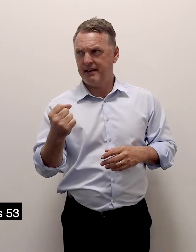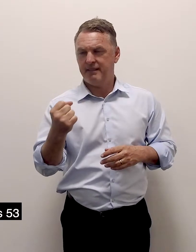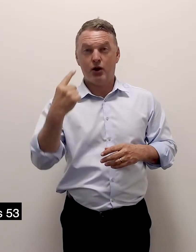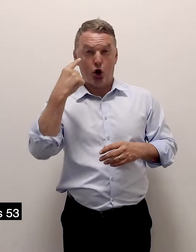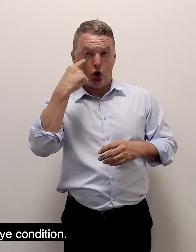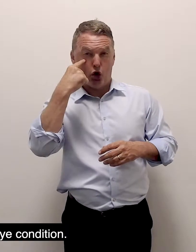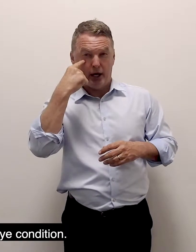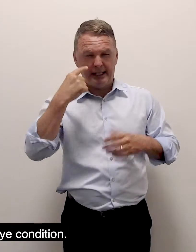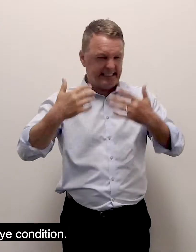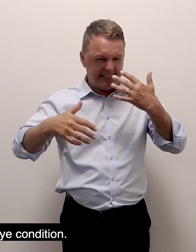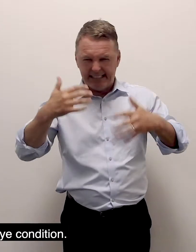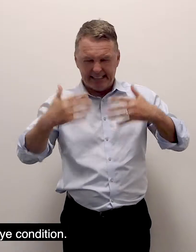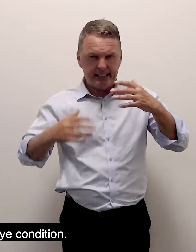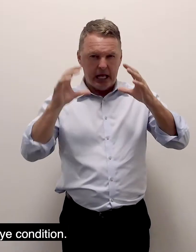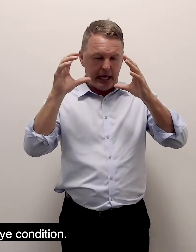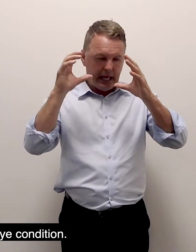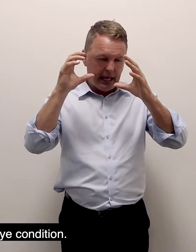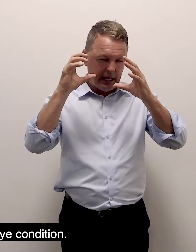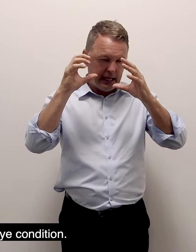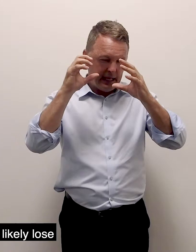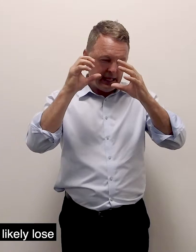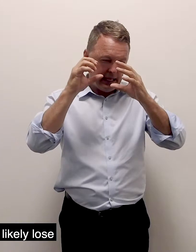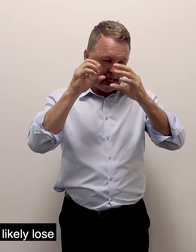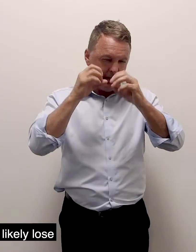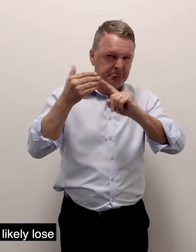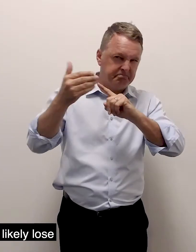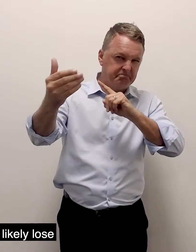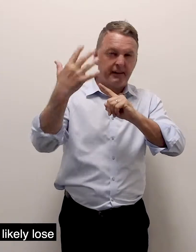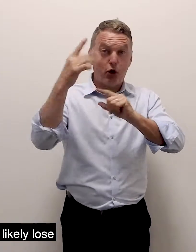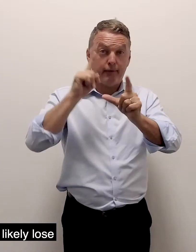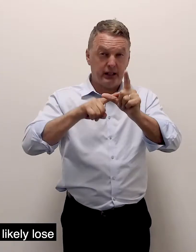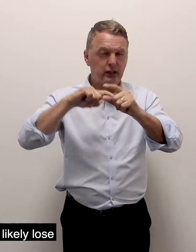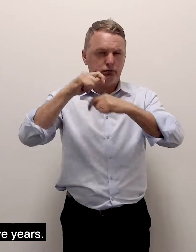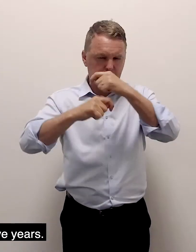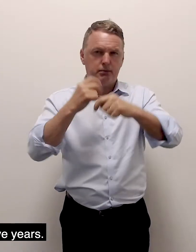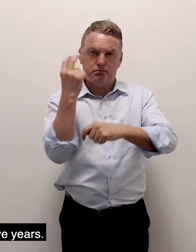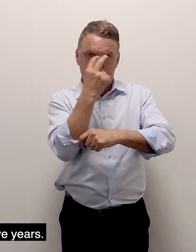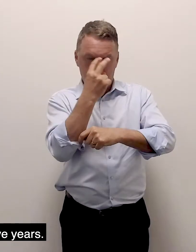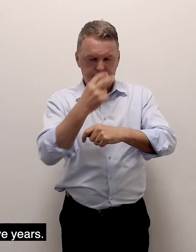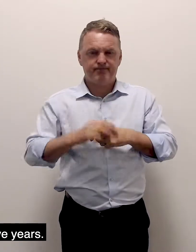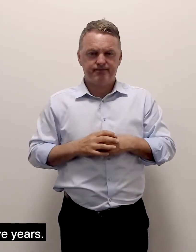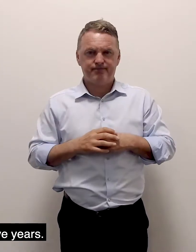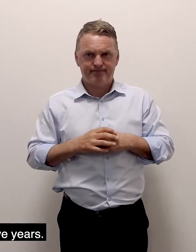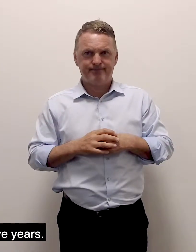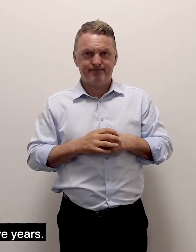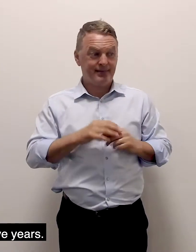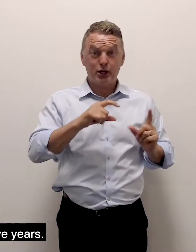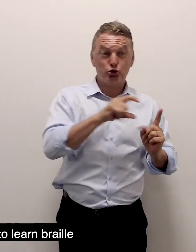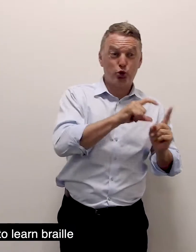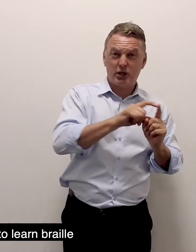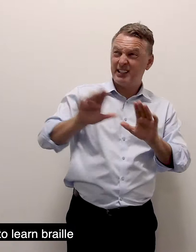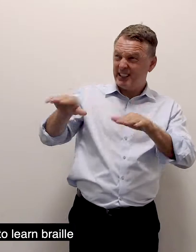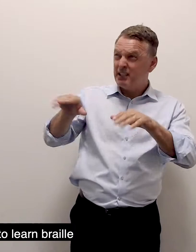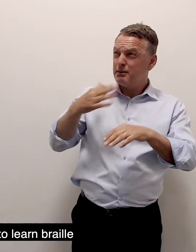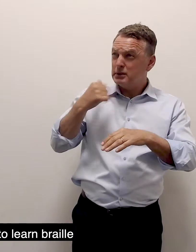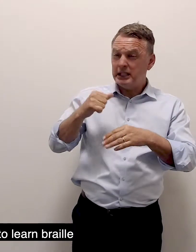Pootie is 53 and has a degenerative eye condition. He can still see but will likely lose all his vision within 5 years.